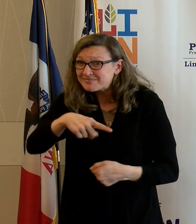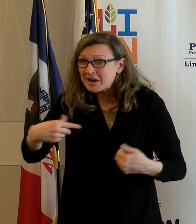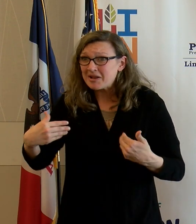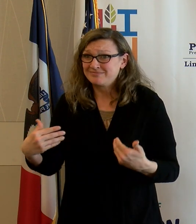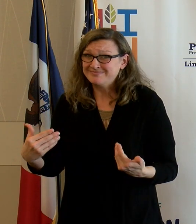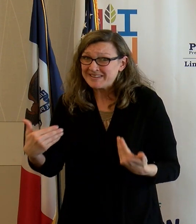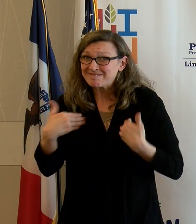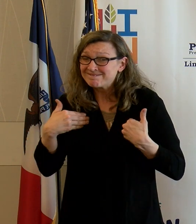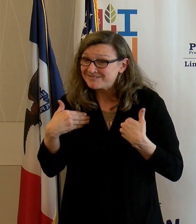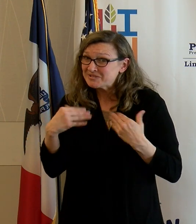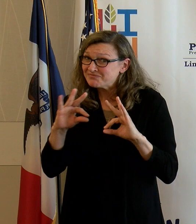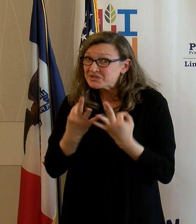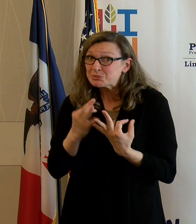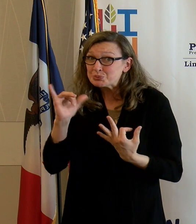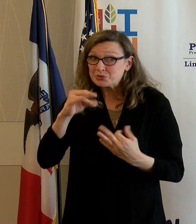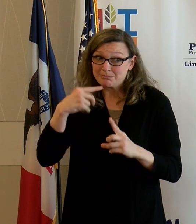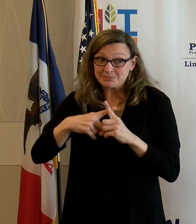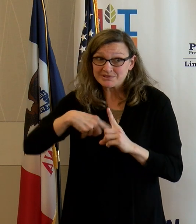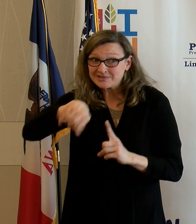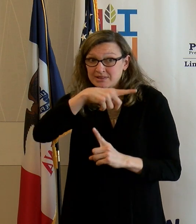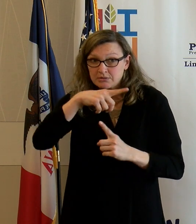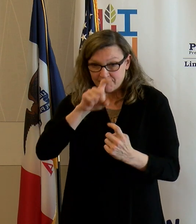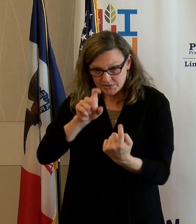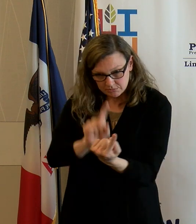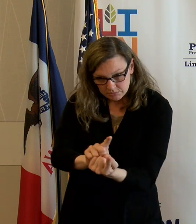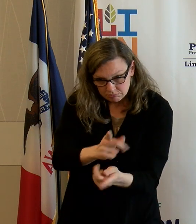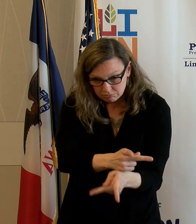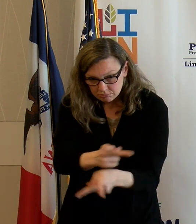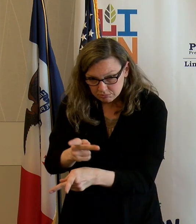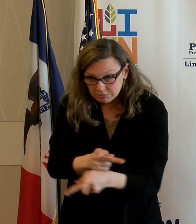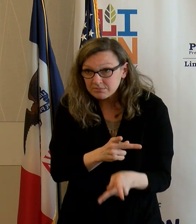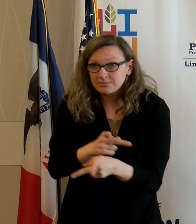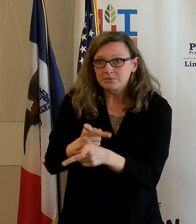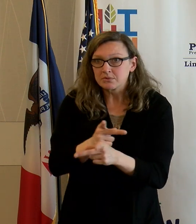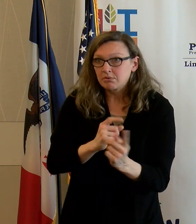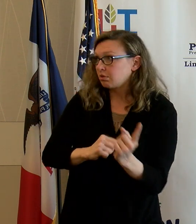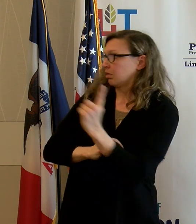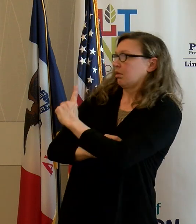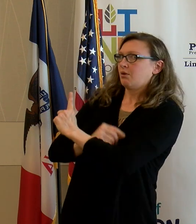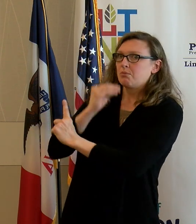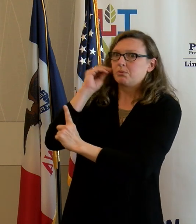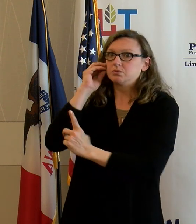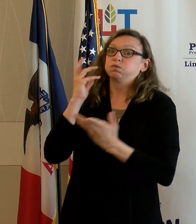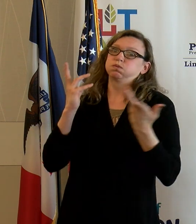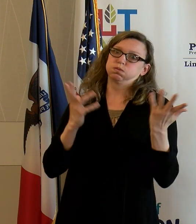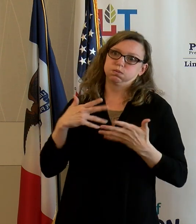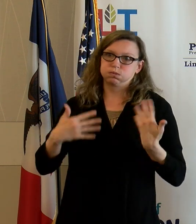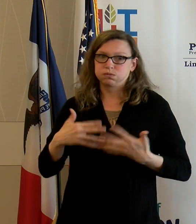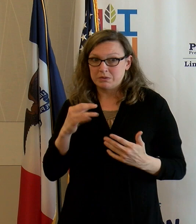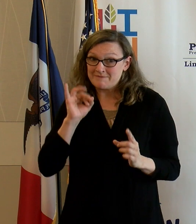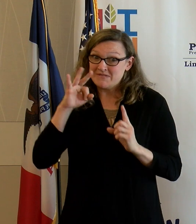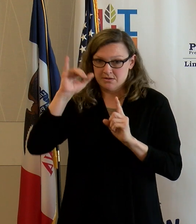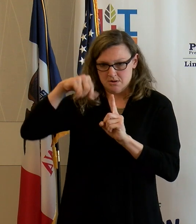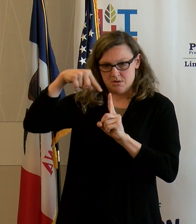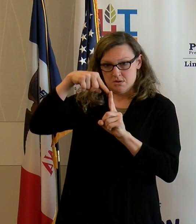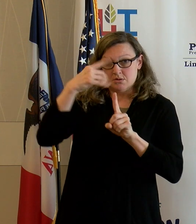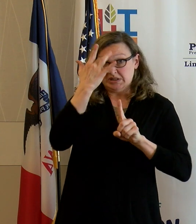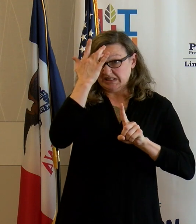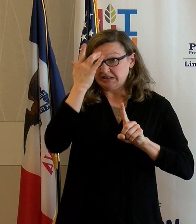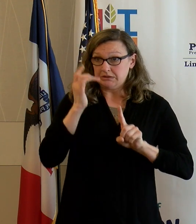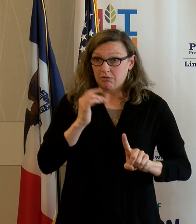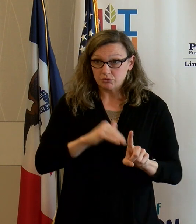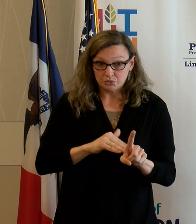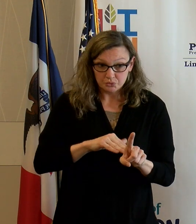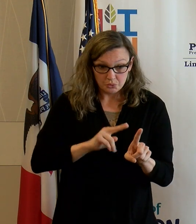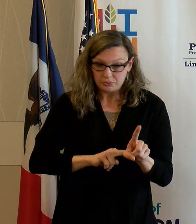be healthy. So that's why if you're not sick, we don't want you to go to the hospitals. We don't want you to go to the emergency room. We want you to stay home, take care of yourself at